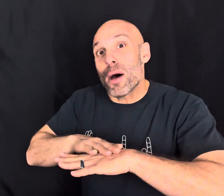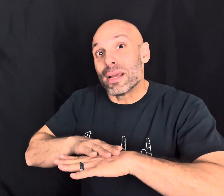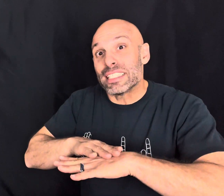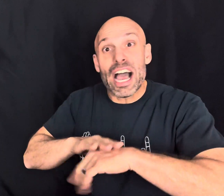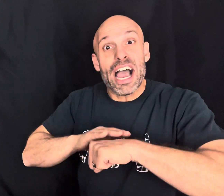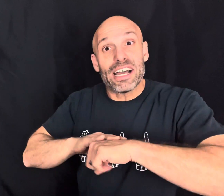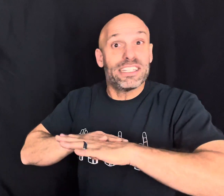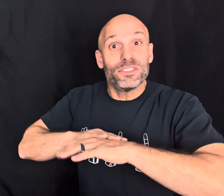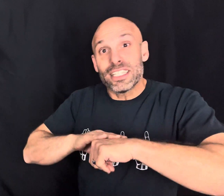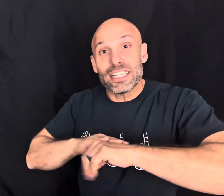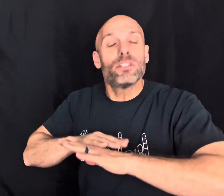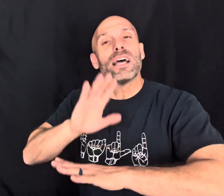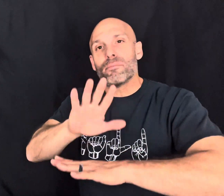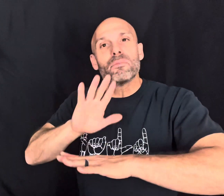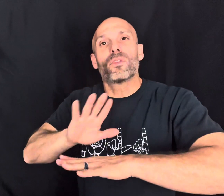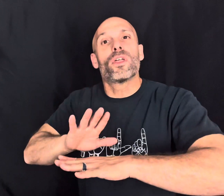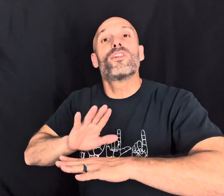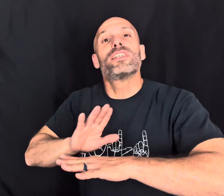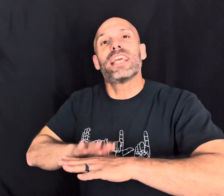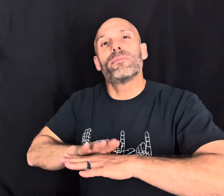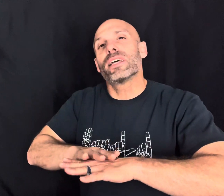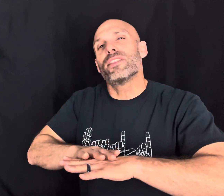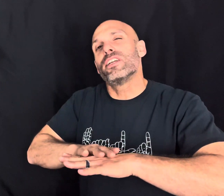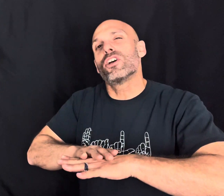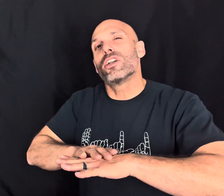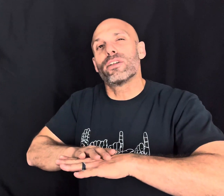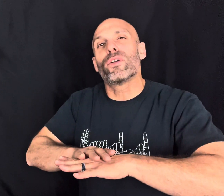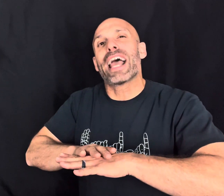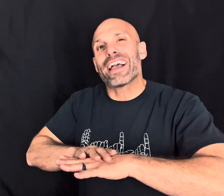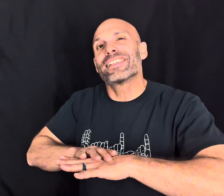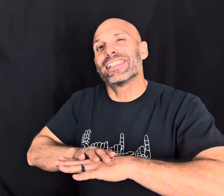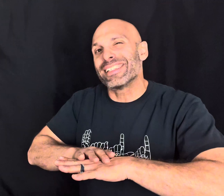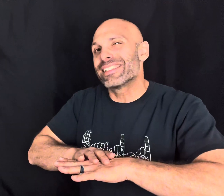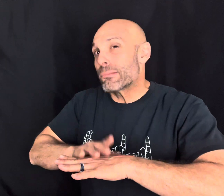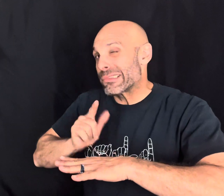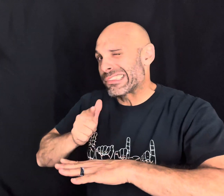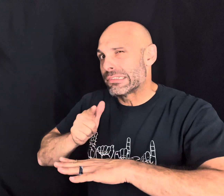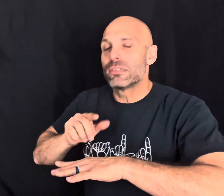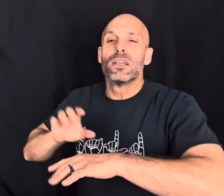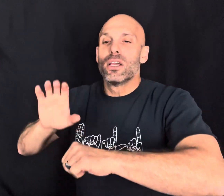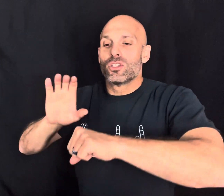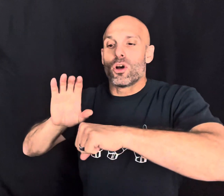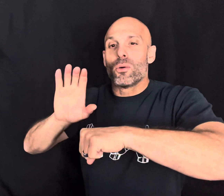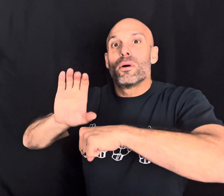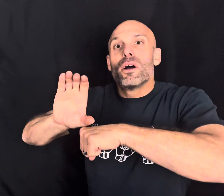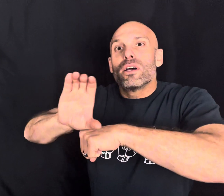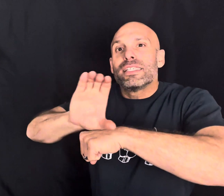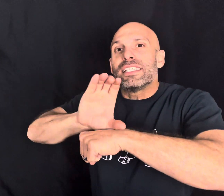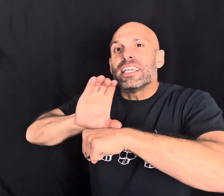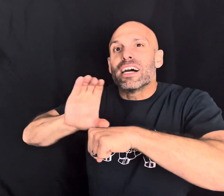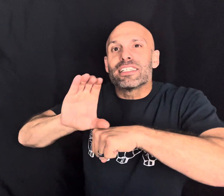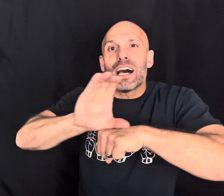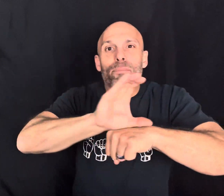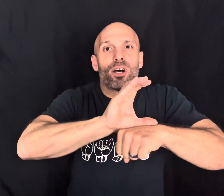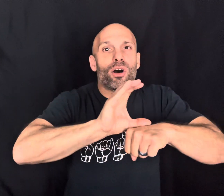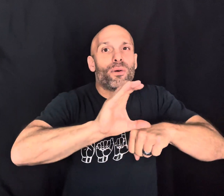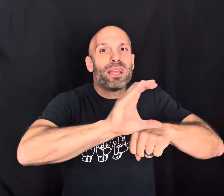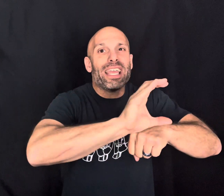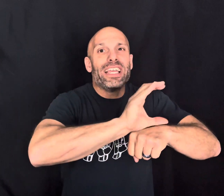comments. I do this and do that. They're the same sign. These are different accents. So C on top though is gonna